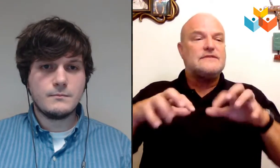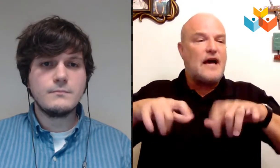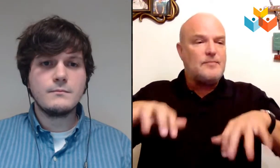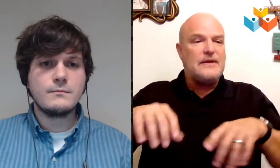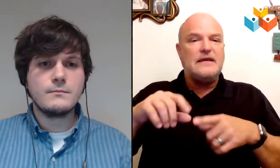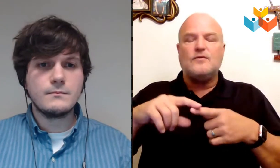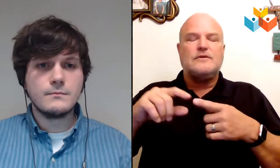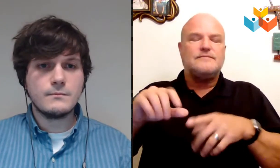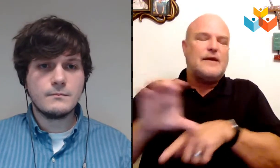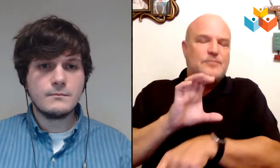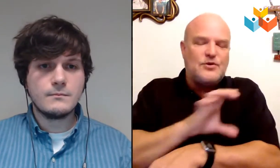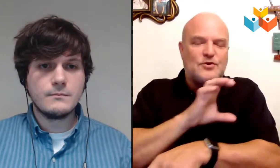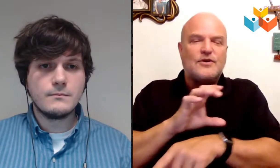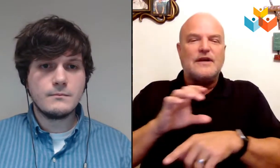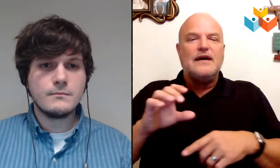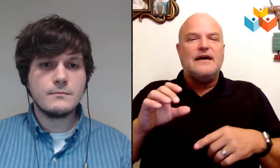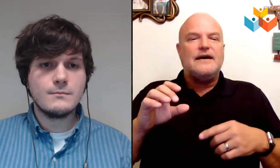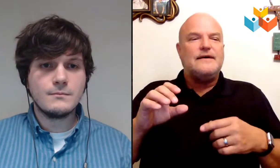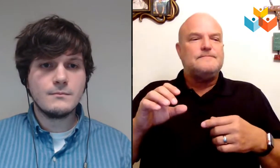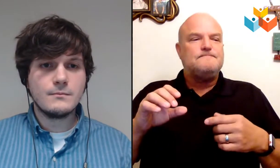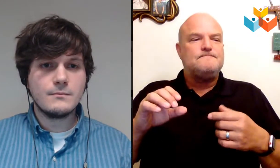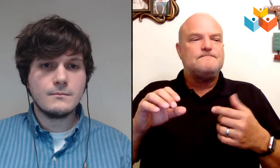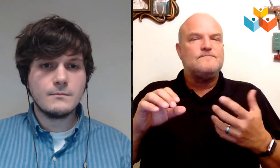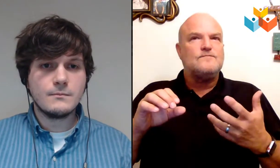we have typing or computer.